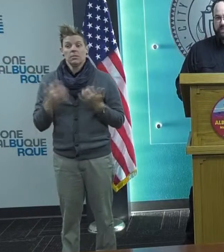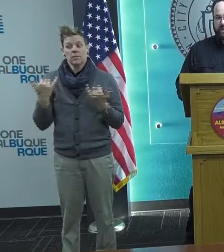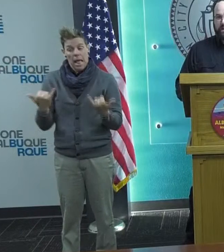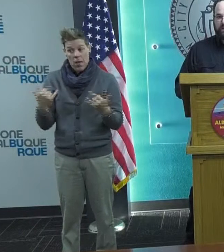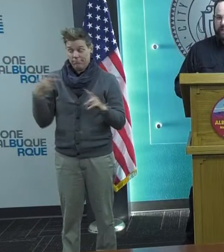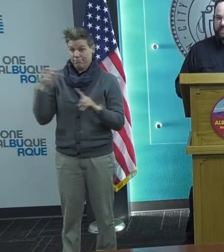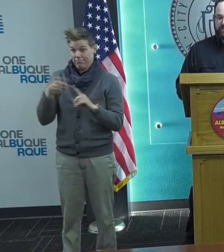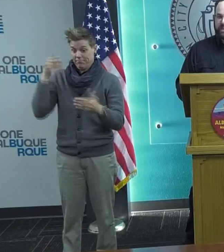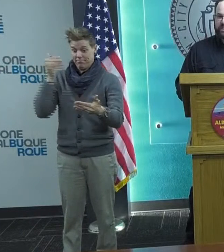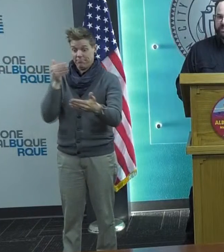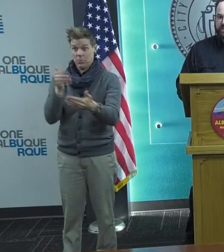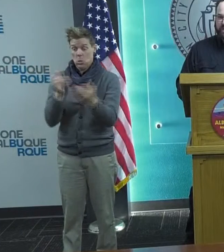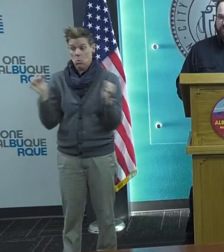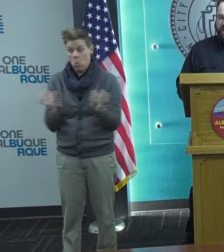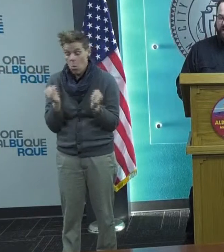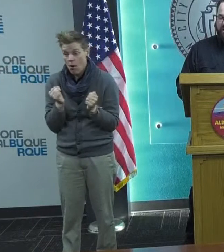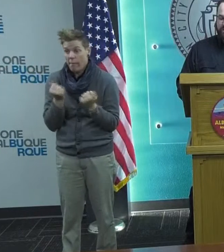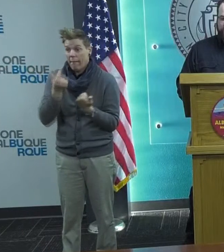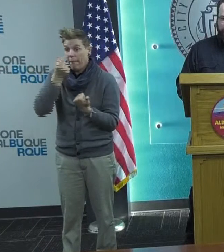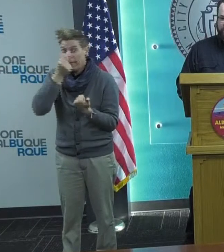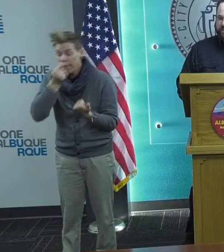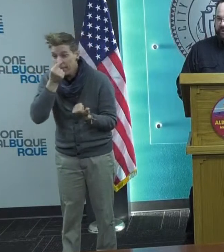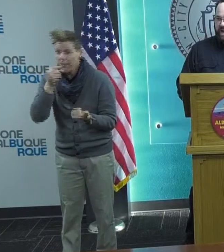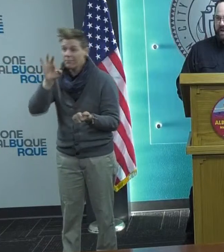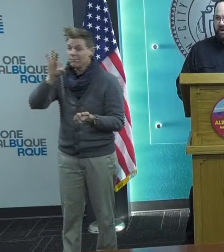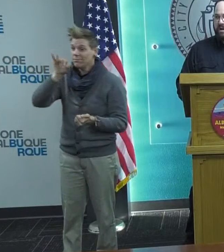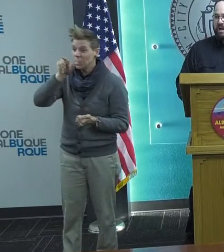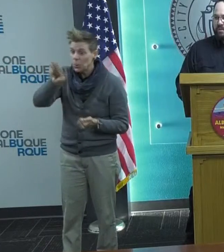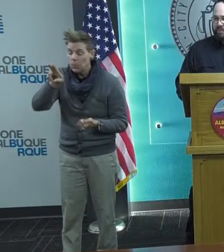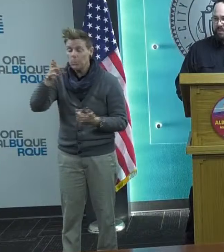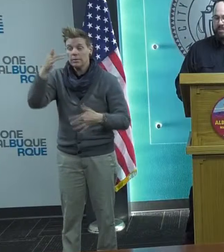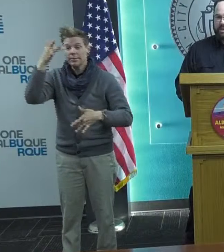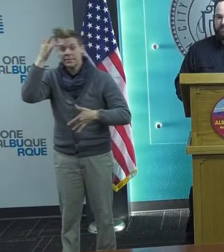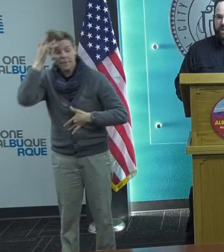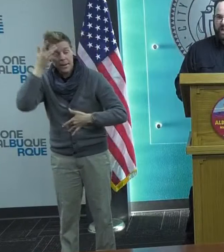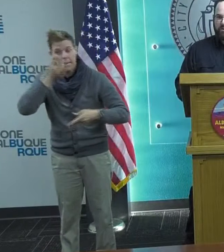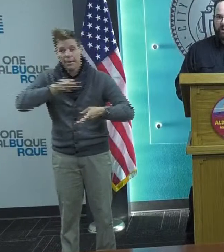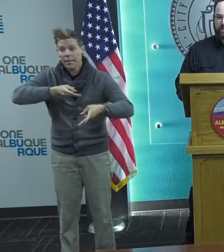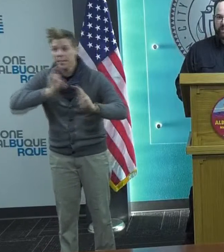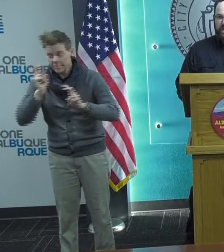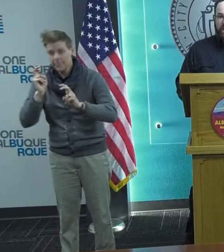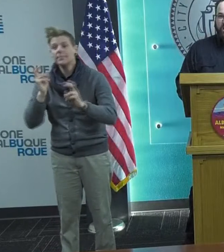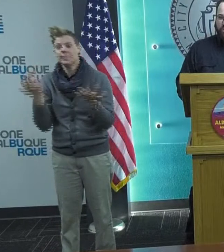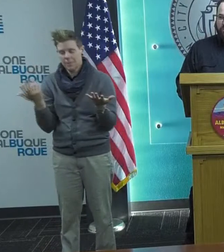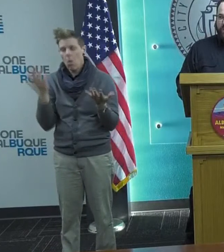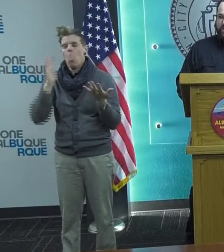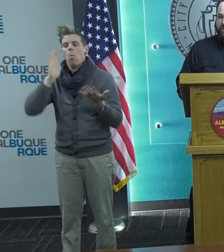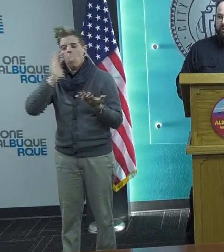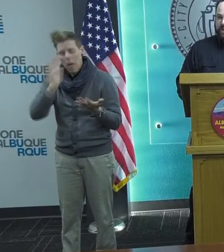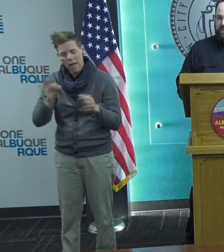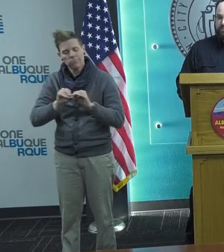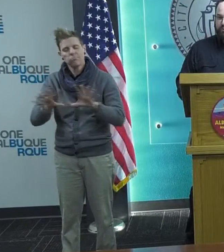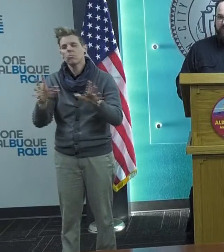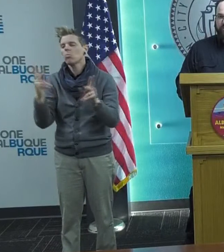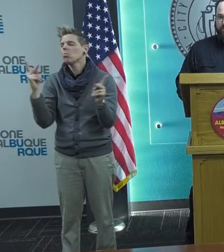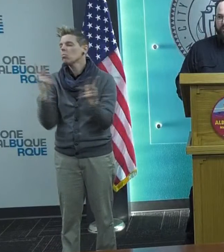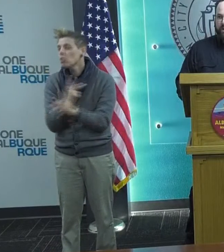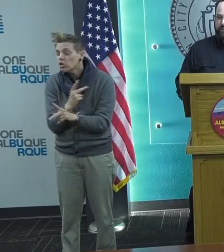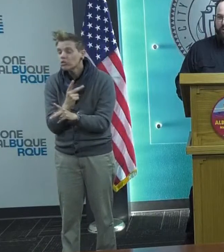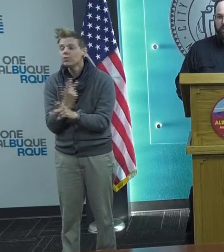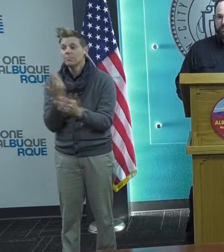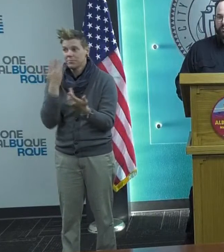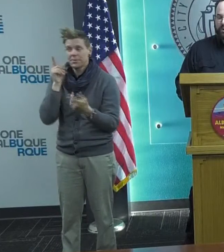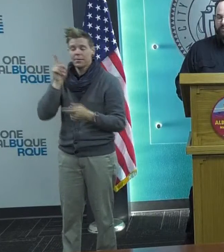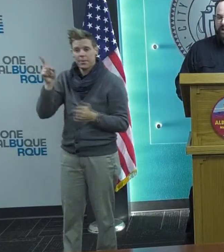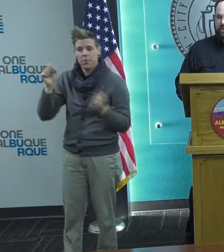flu season, lots of conditions are going to make our transmission even higher, put people at even higher risk. Cold weather is preferable